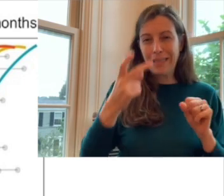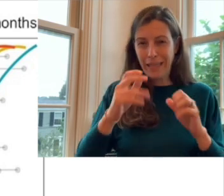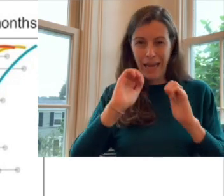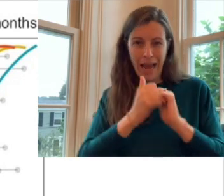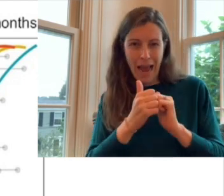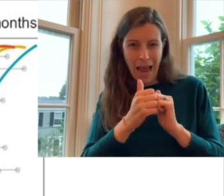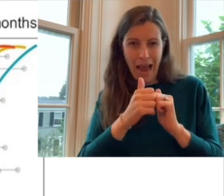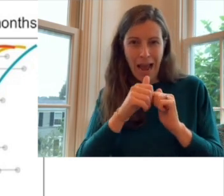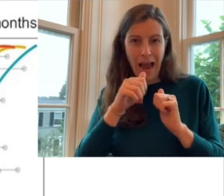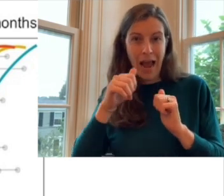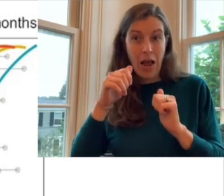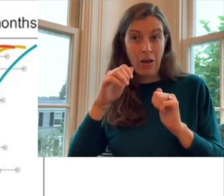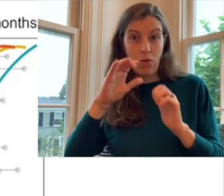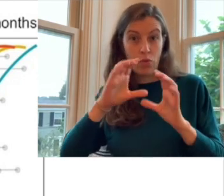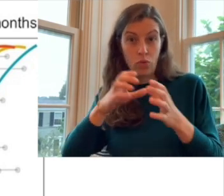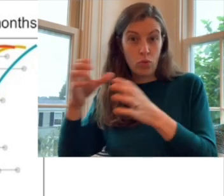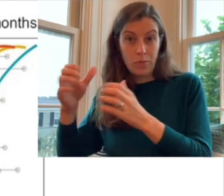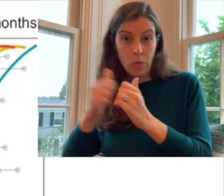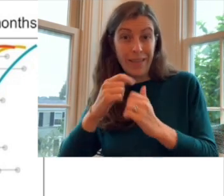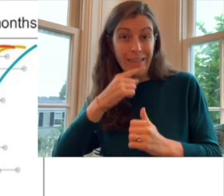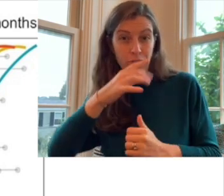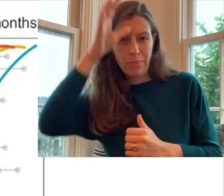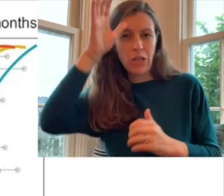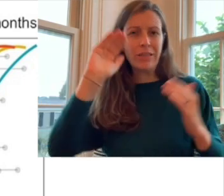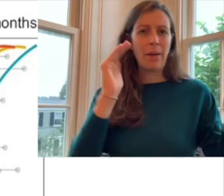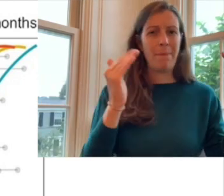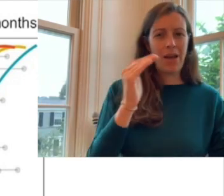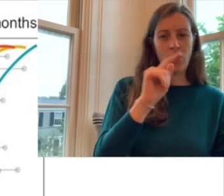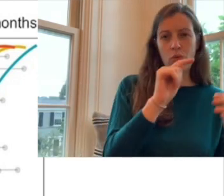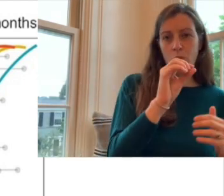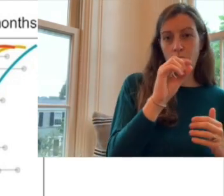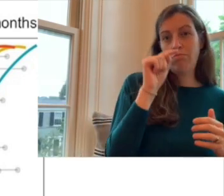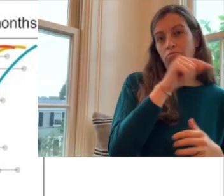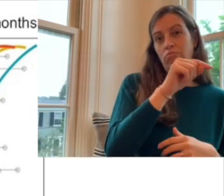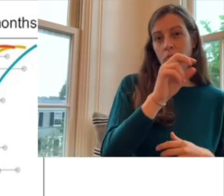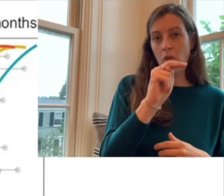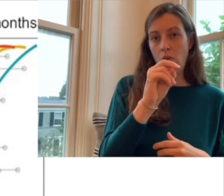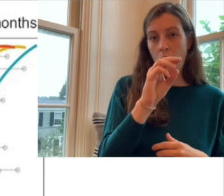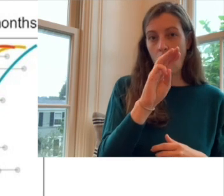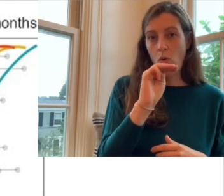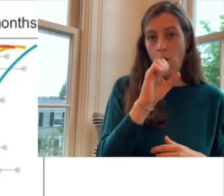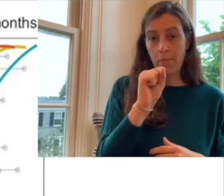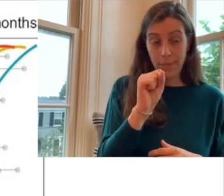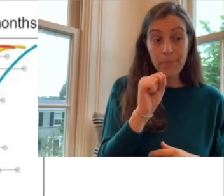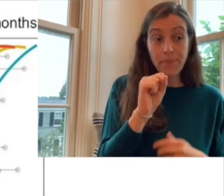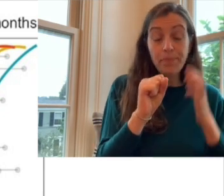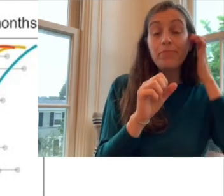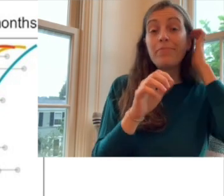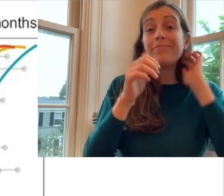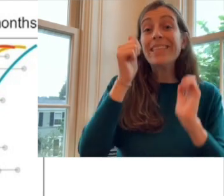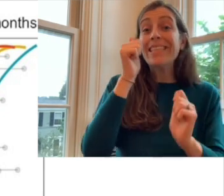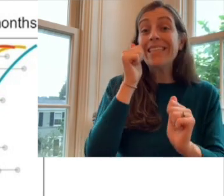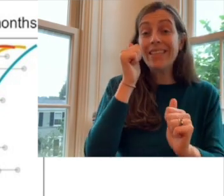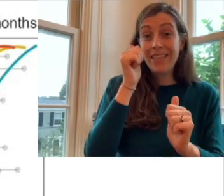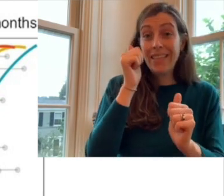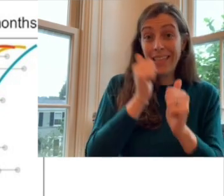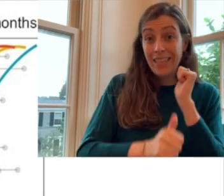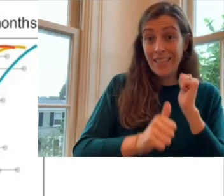And that allows us to compare how these children who have hearing parents are doing with respect to what